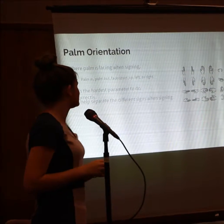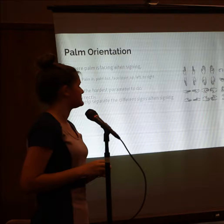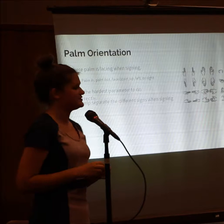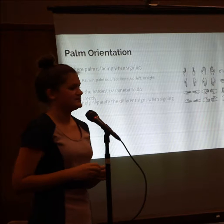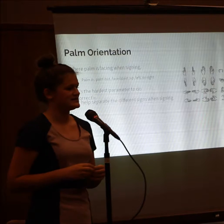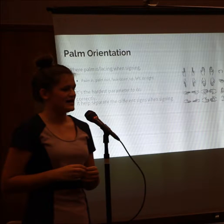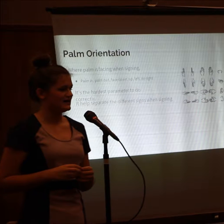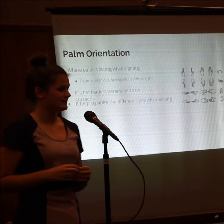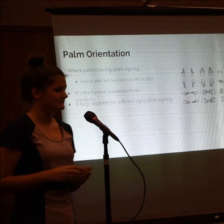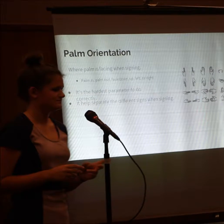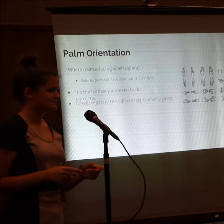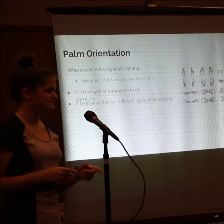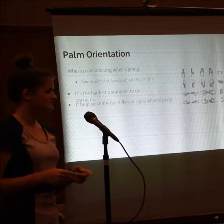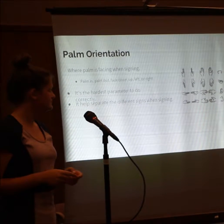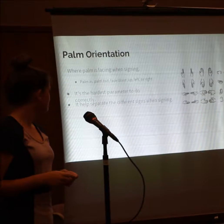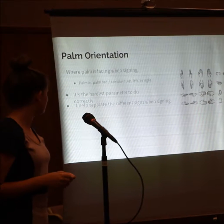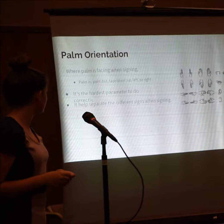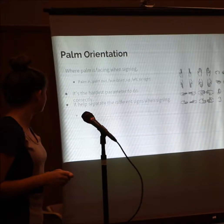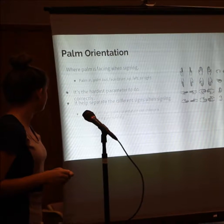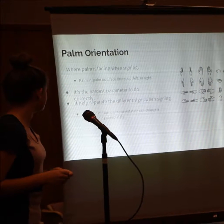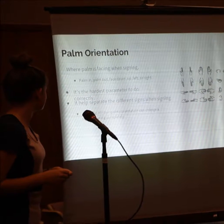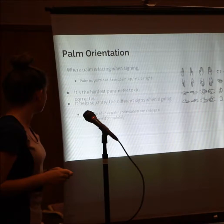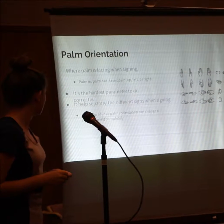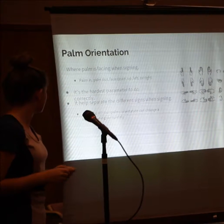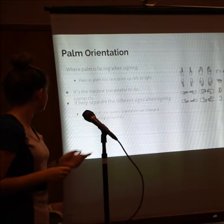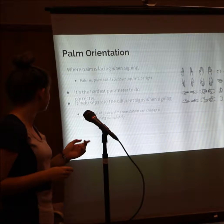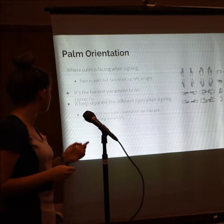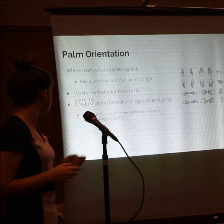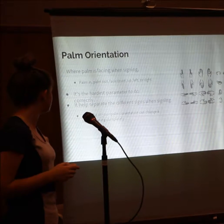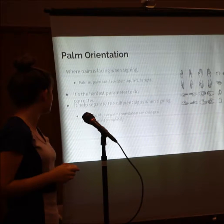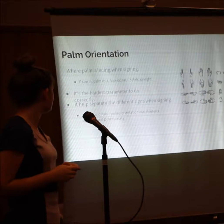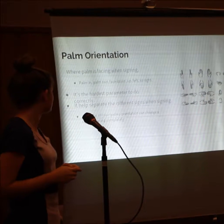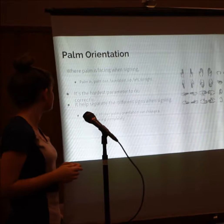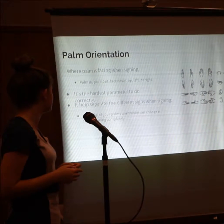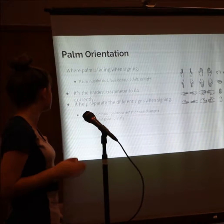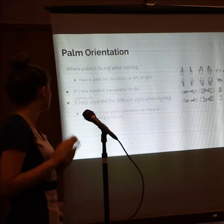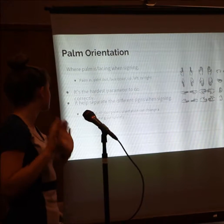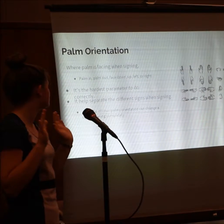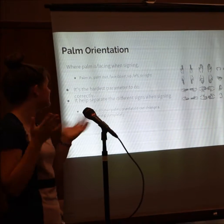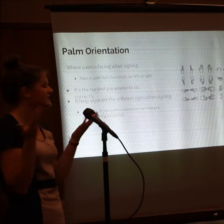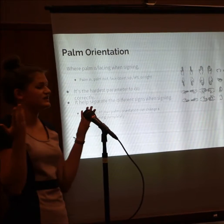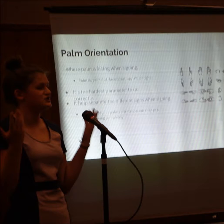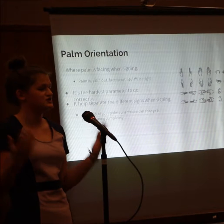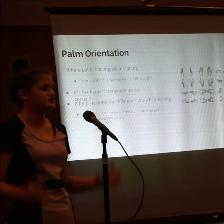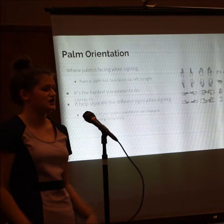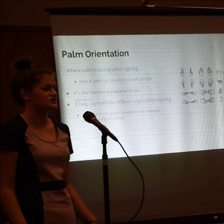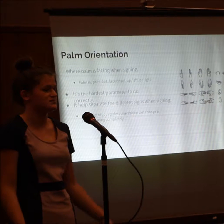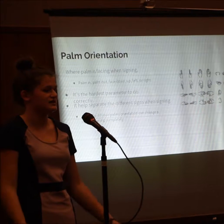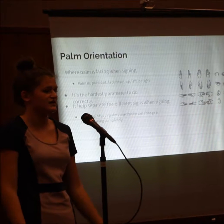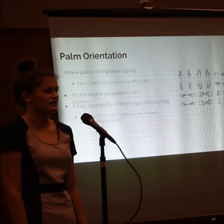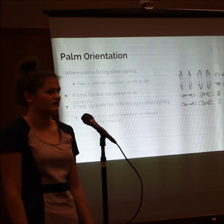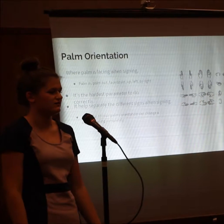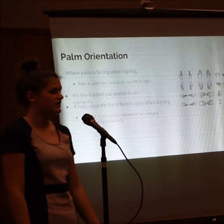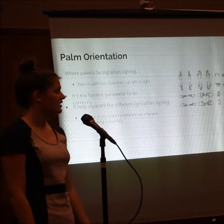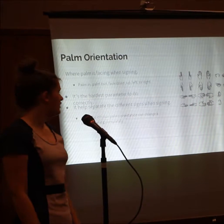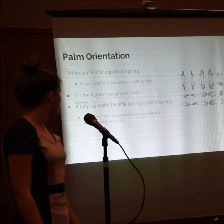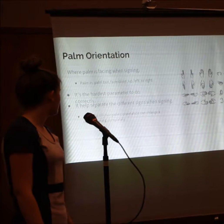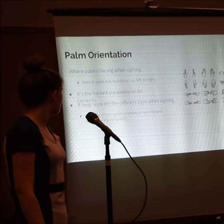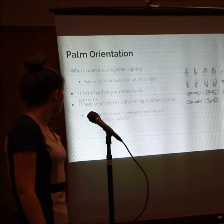differences between signing. First, just flip your palm orientation and you completely change the meaning of a